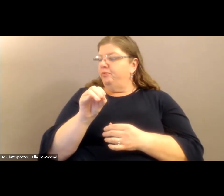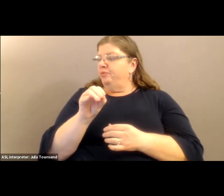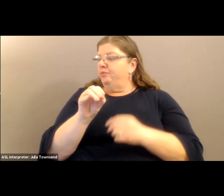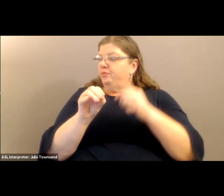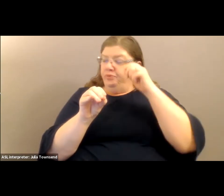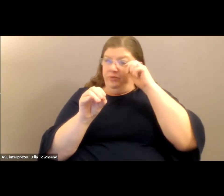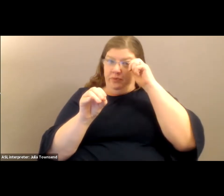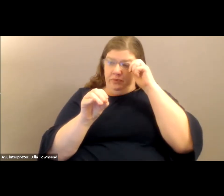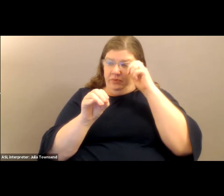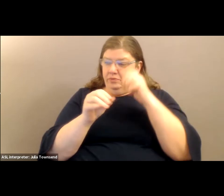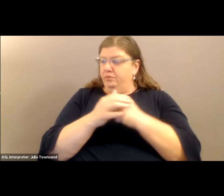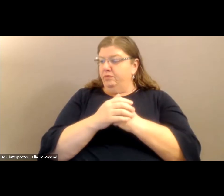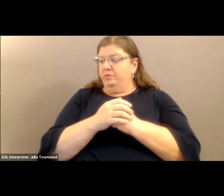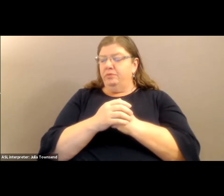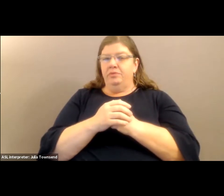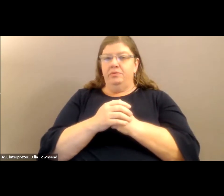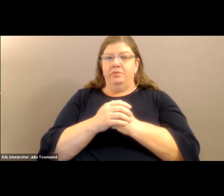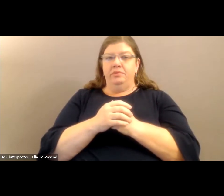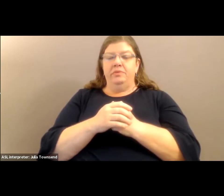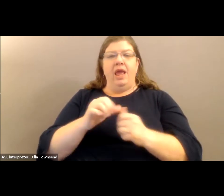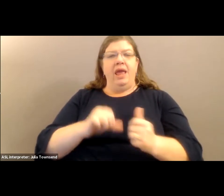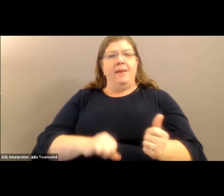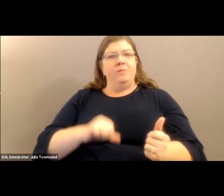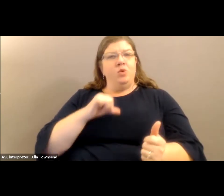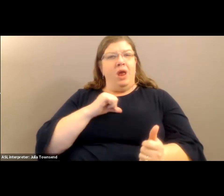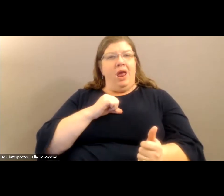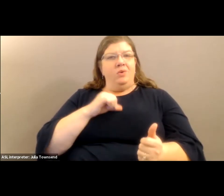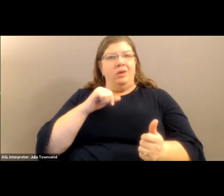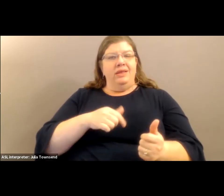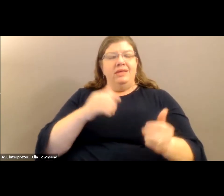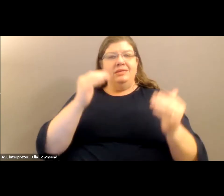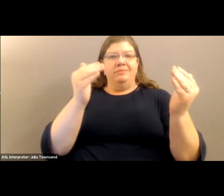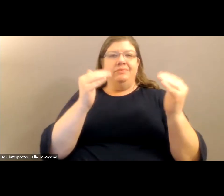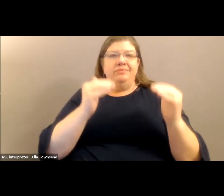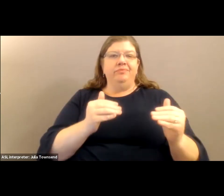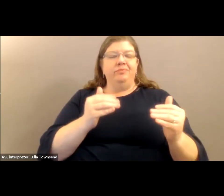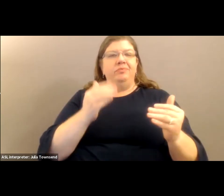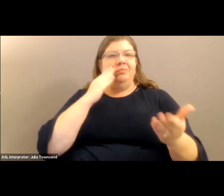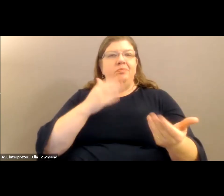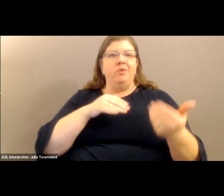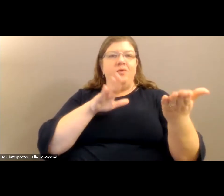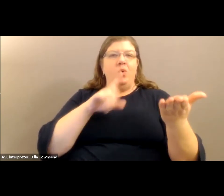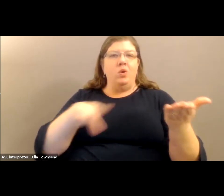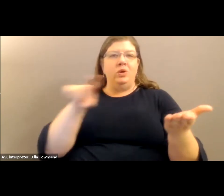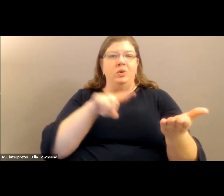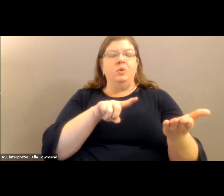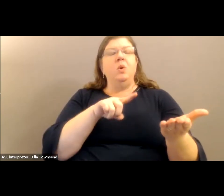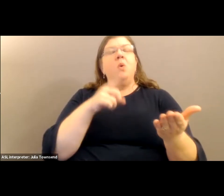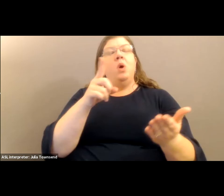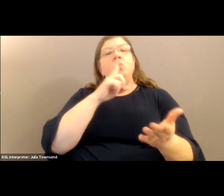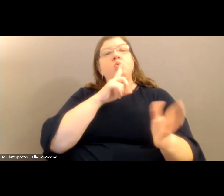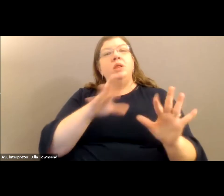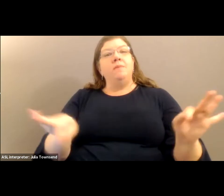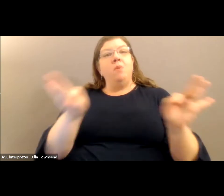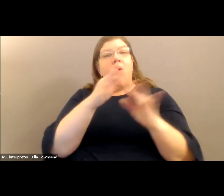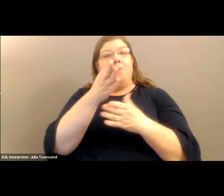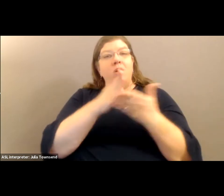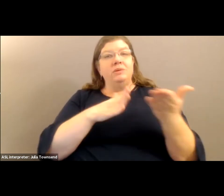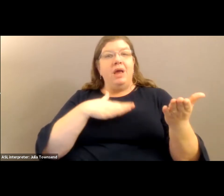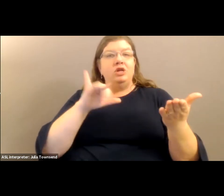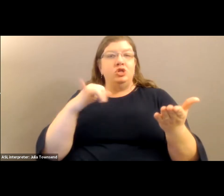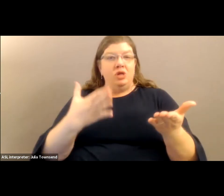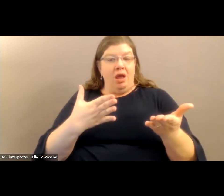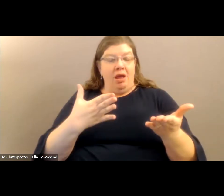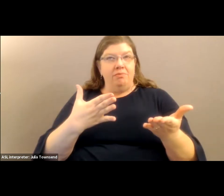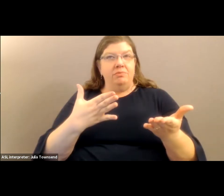really proud to bring this item before you. One of the really important parts of my job, something